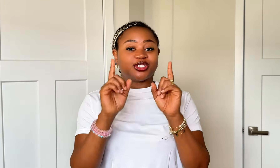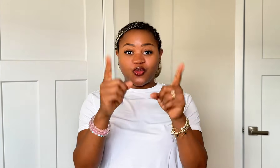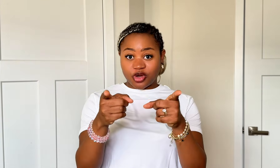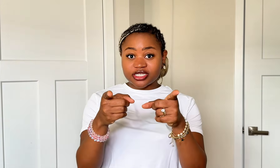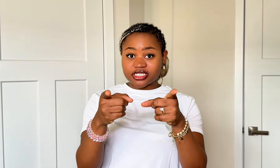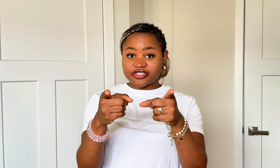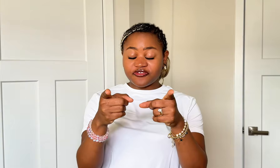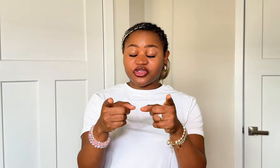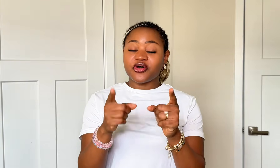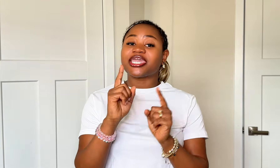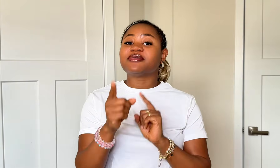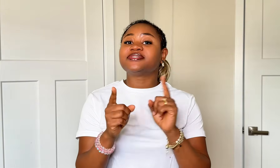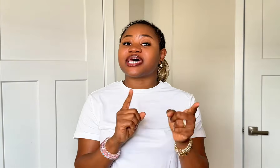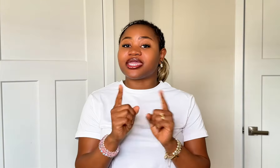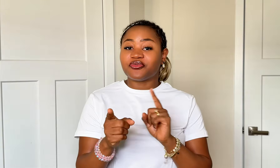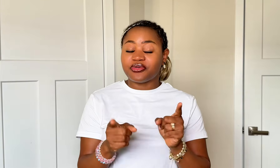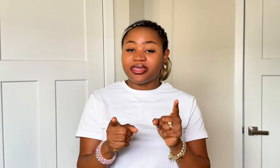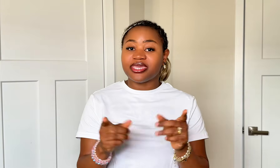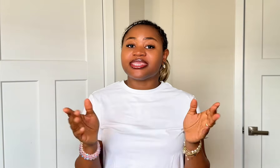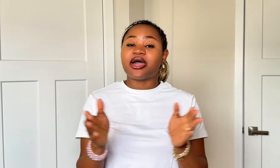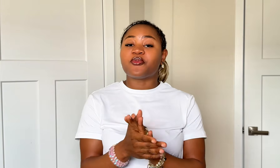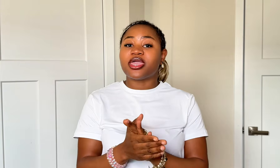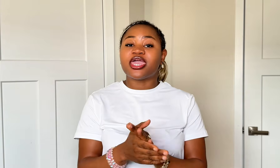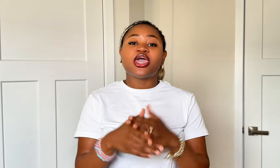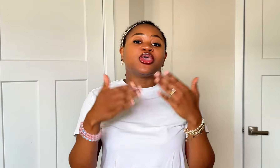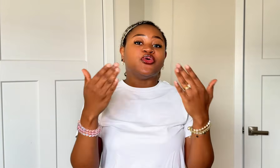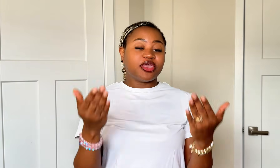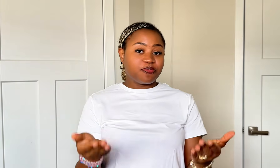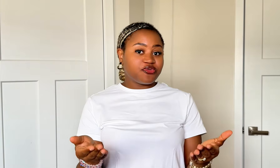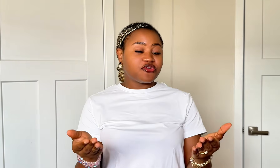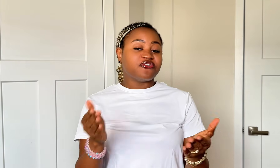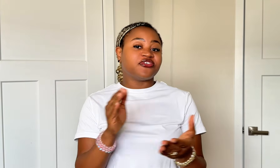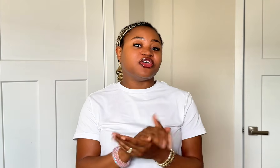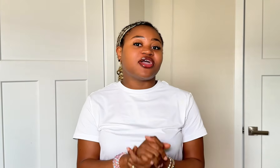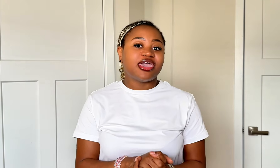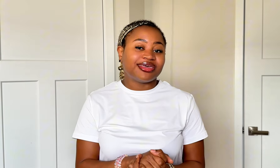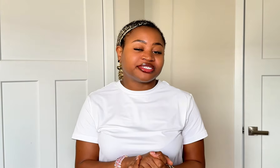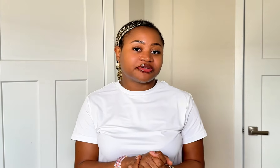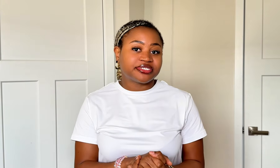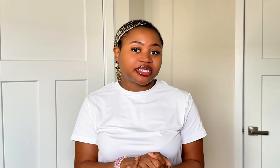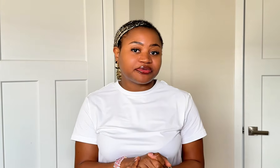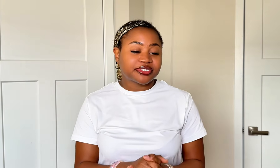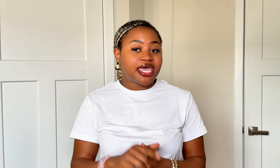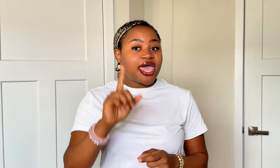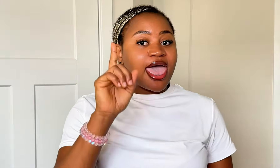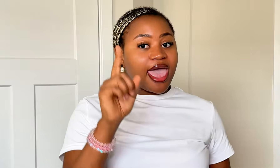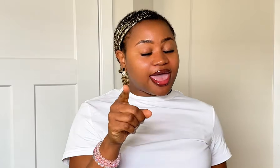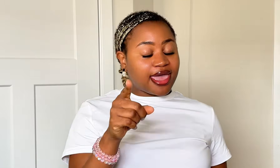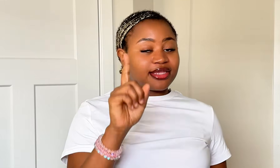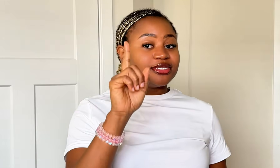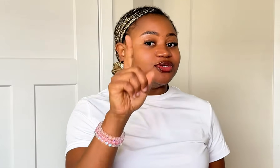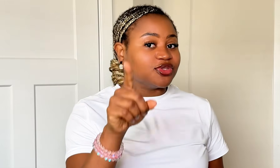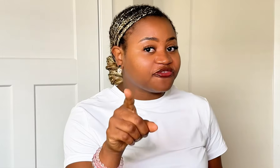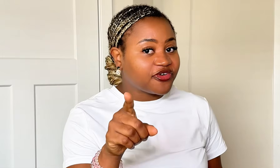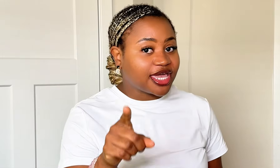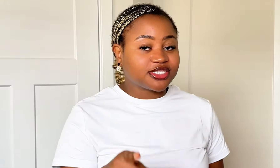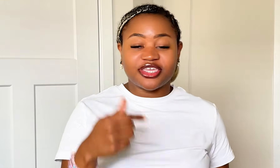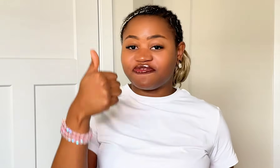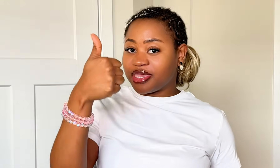you're watching this video, keep signing with me. That way you improve in your ASL skills. And do not forget to give me a